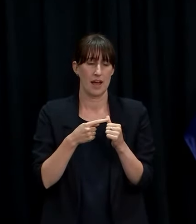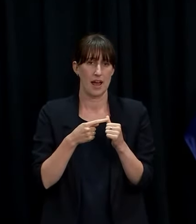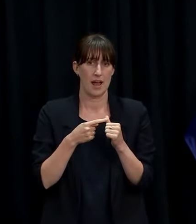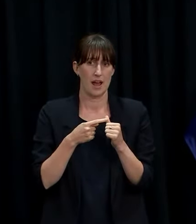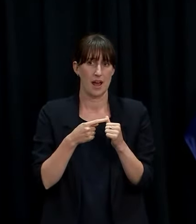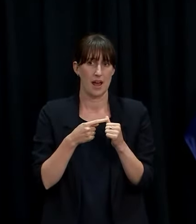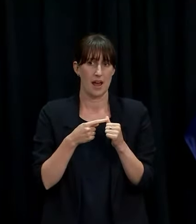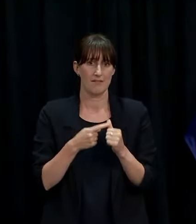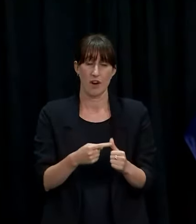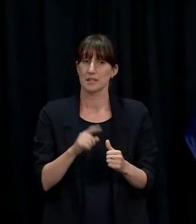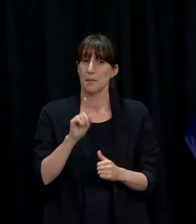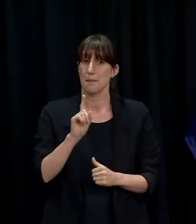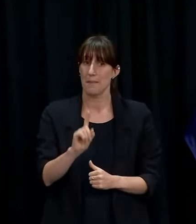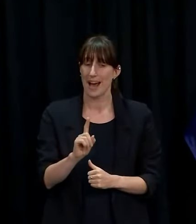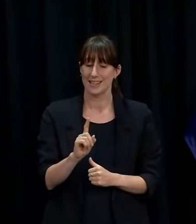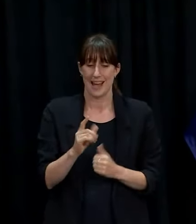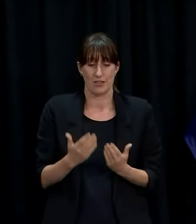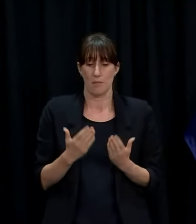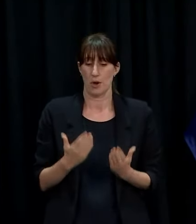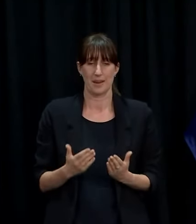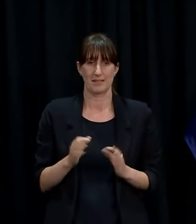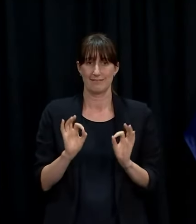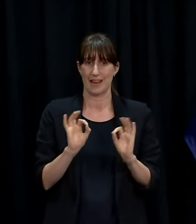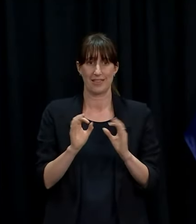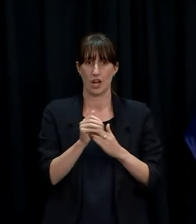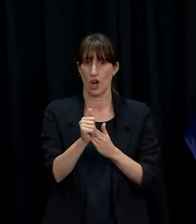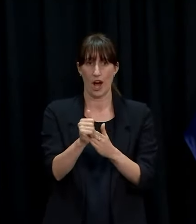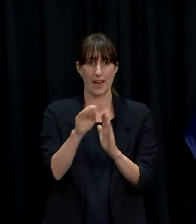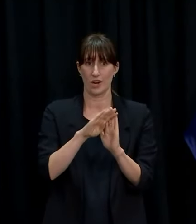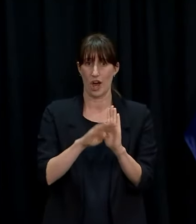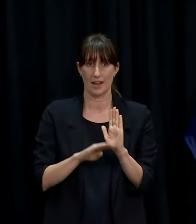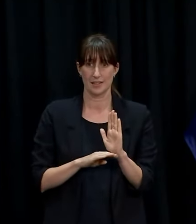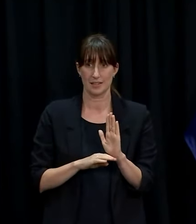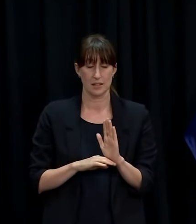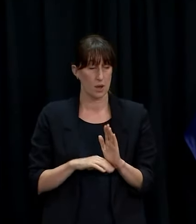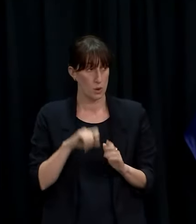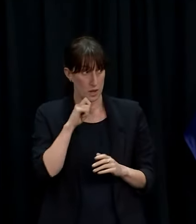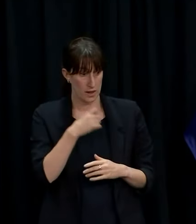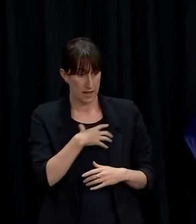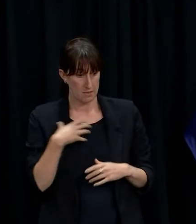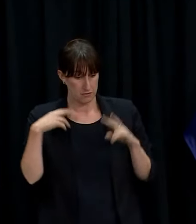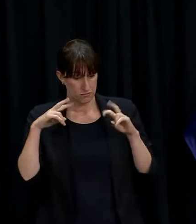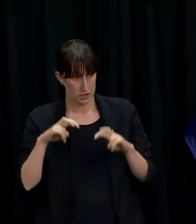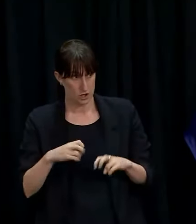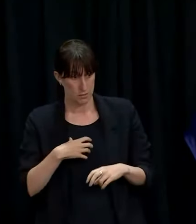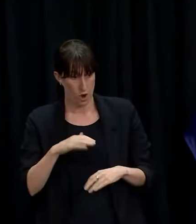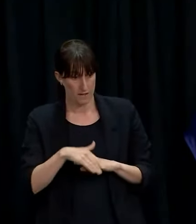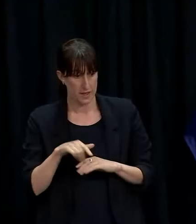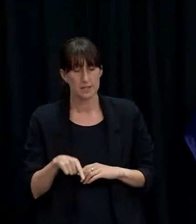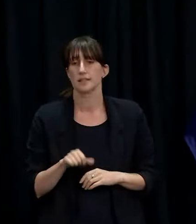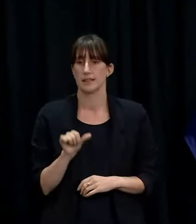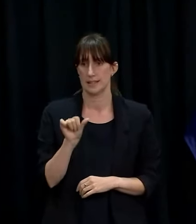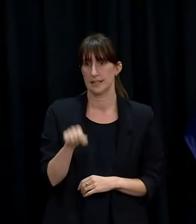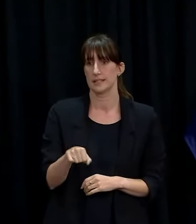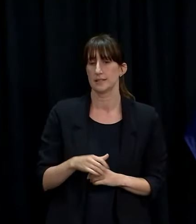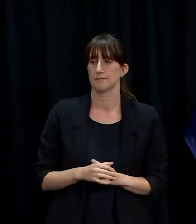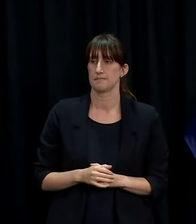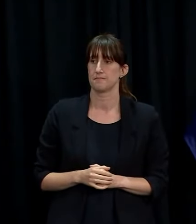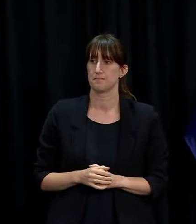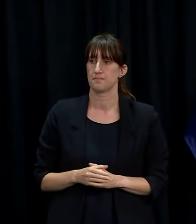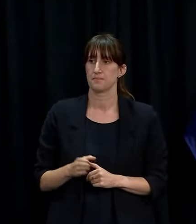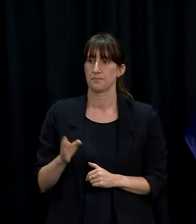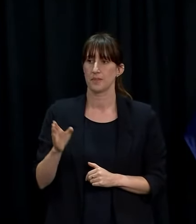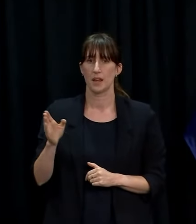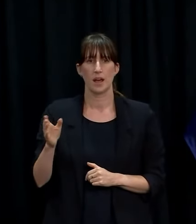believe we have guidelines for those sorts of things. Is it something that the government's looking into? Yeah, it is. Minister, can I ask a follow-up question on the